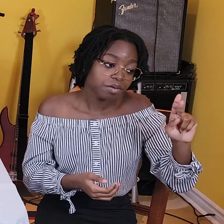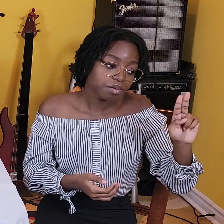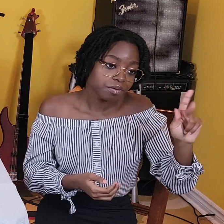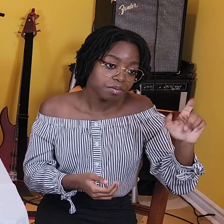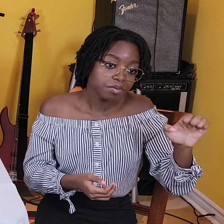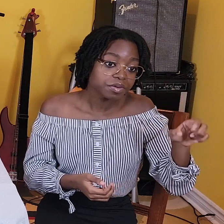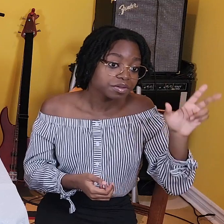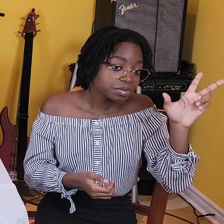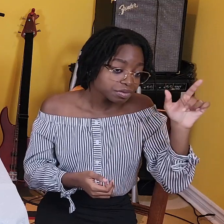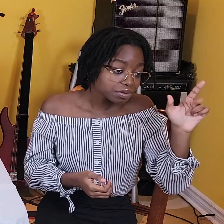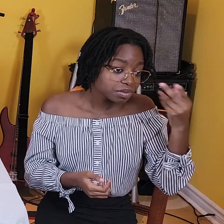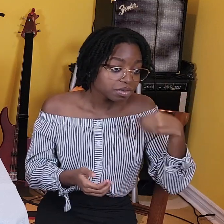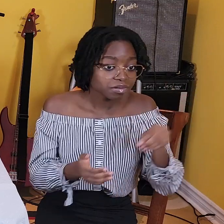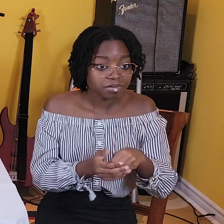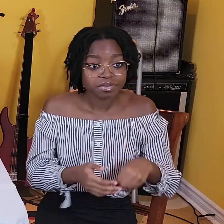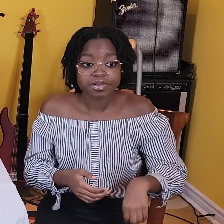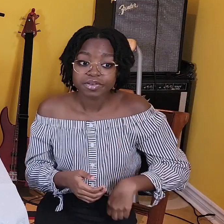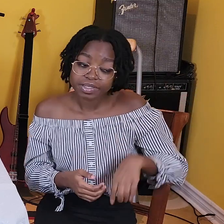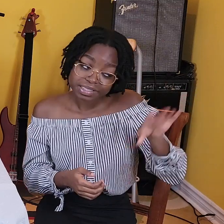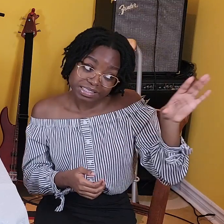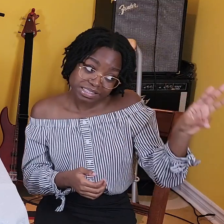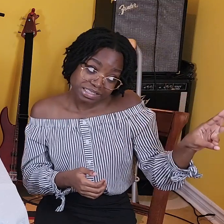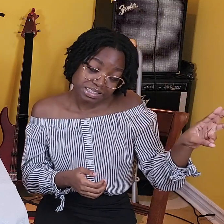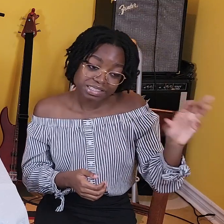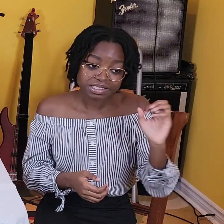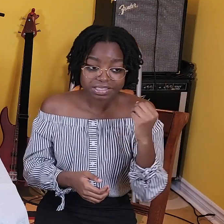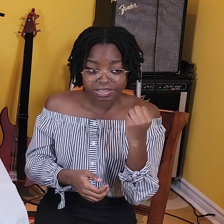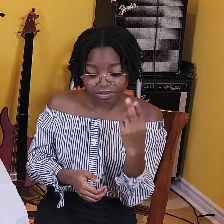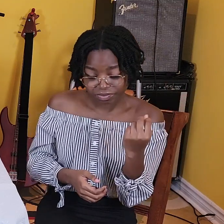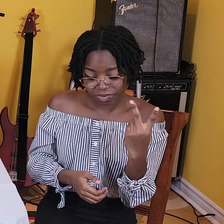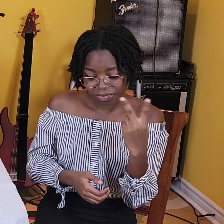12. Luke 23, verses 6 to